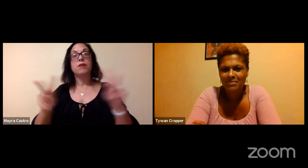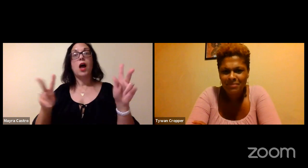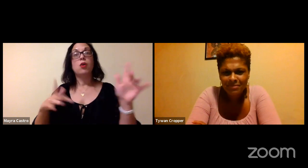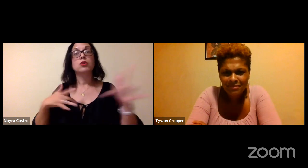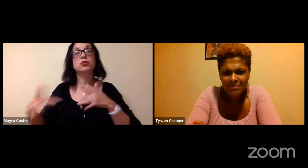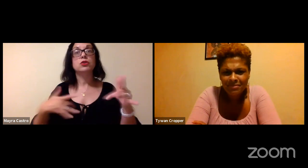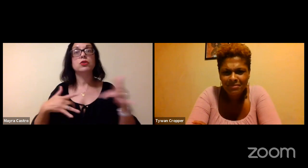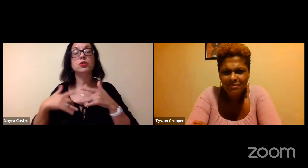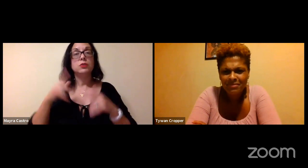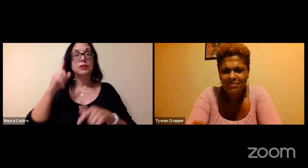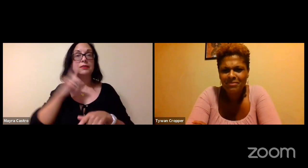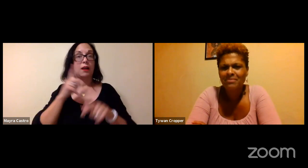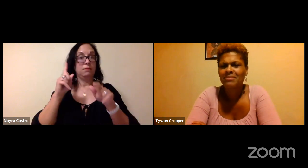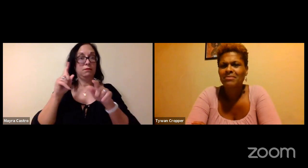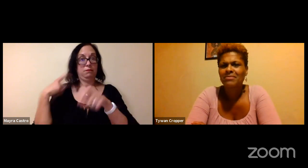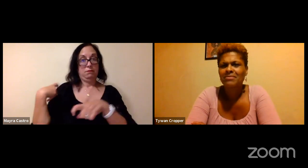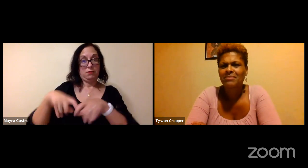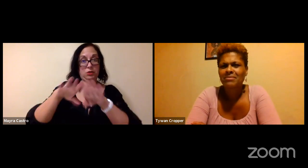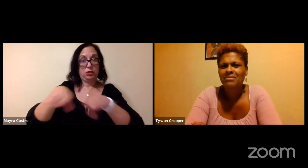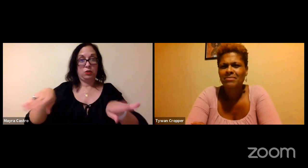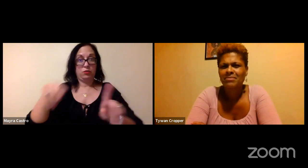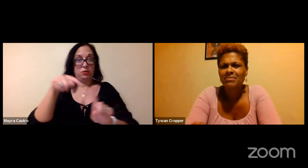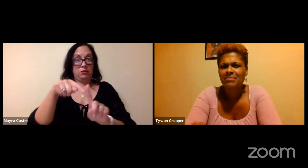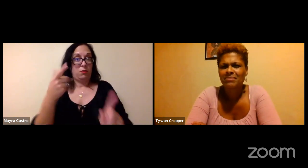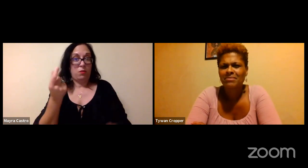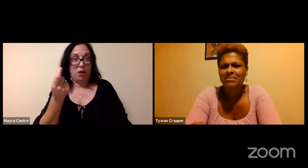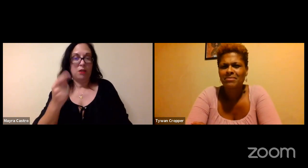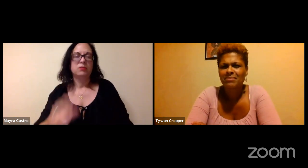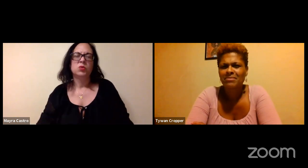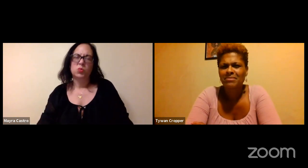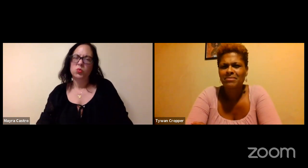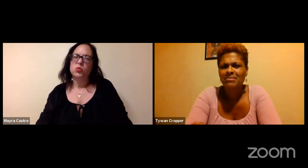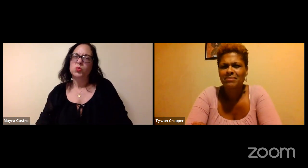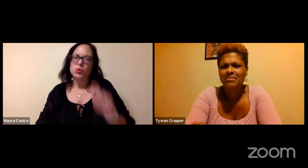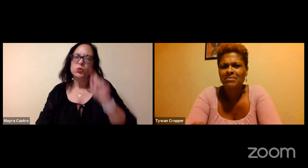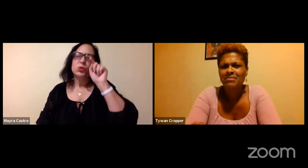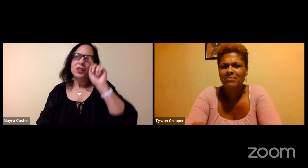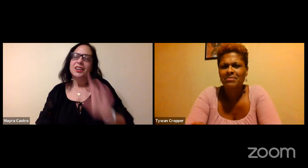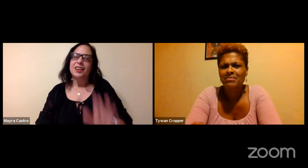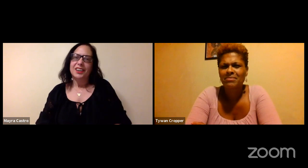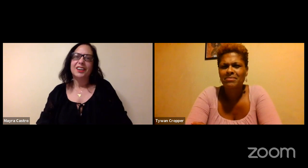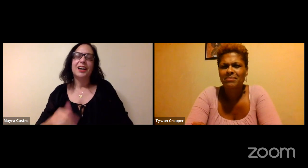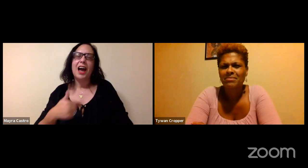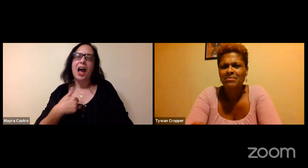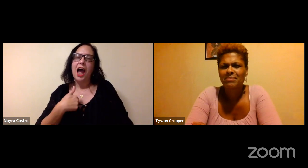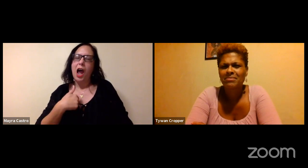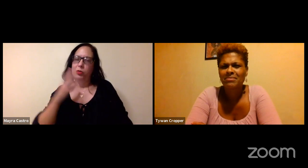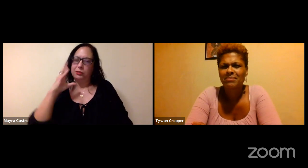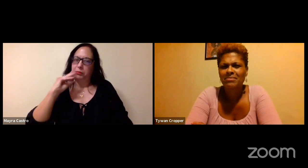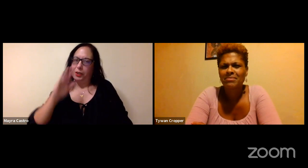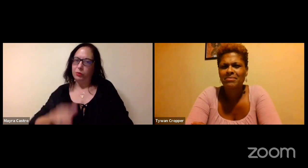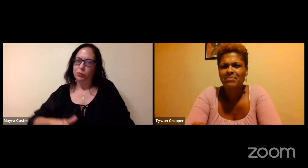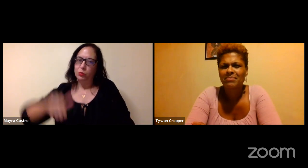and leadership skills. Of course, I'm concerned about deaf Hispanic children.